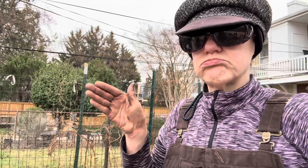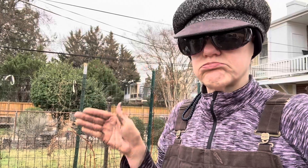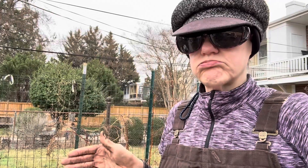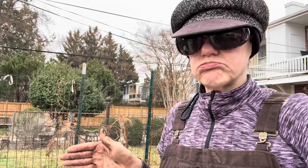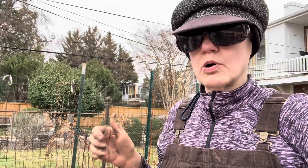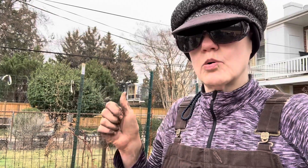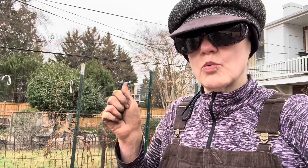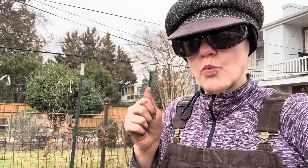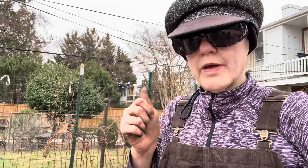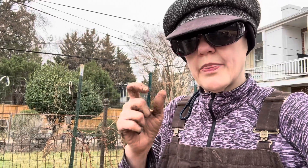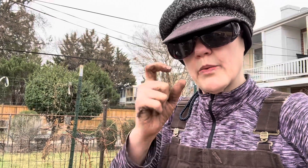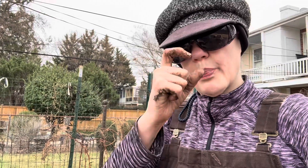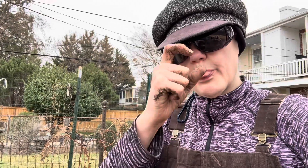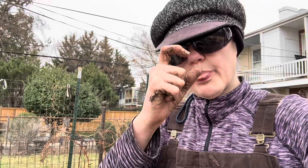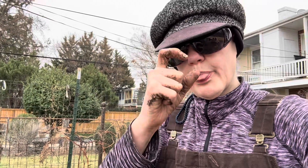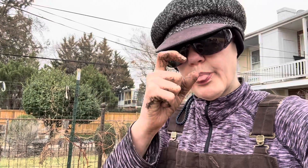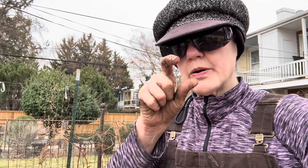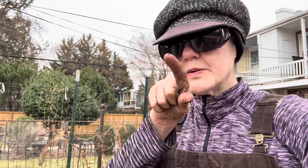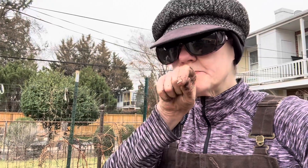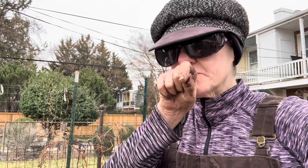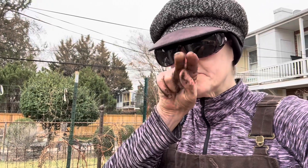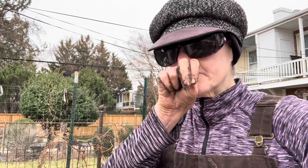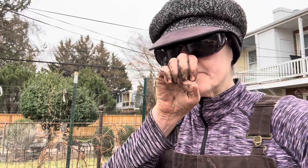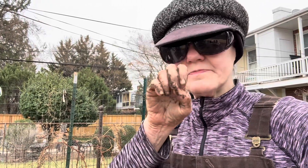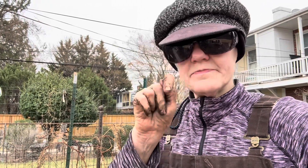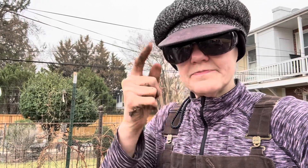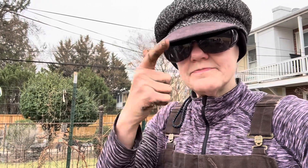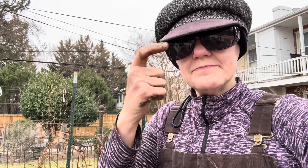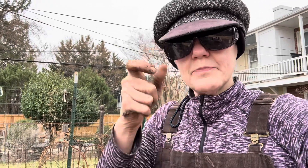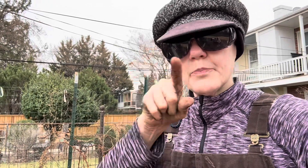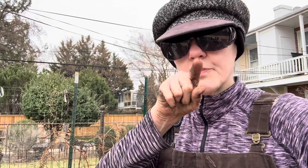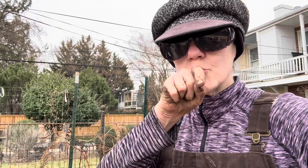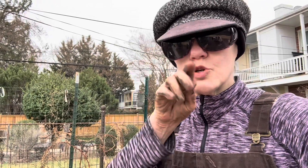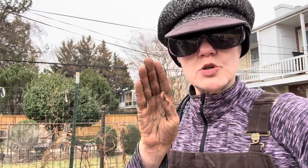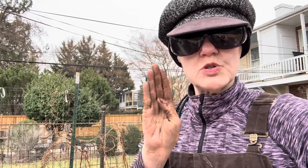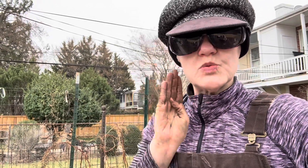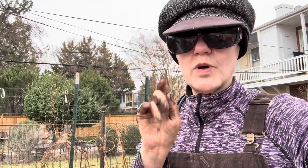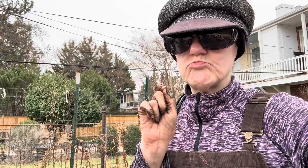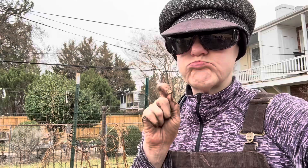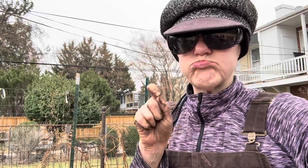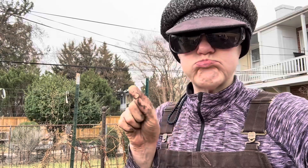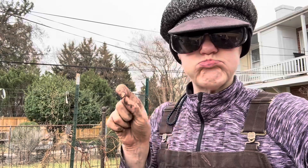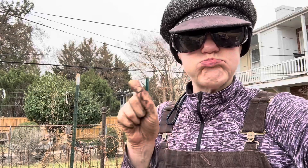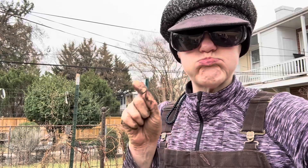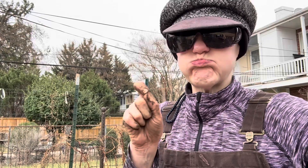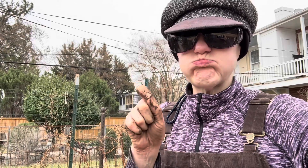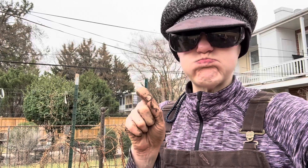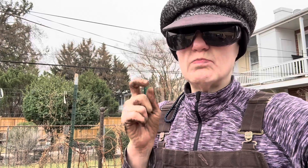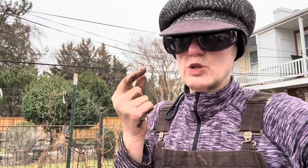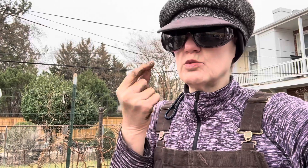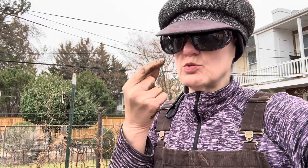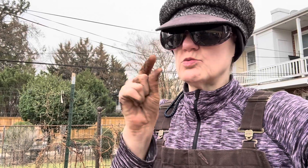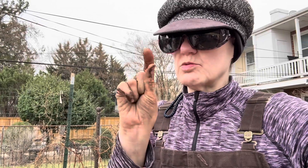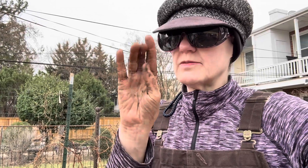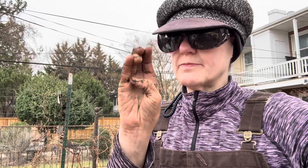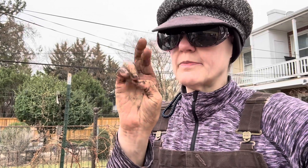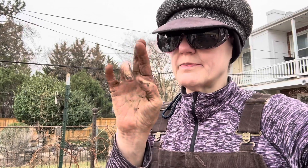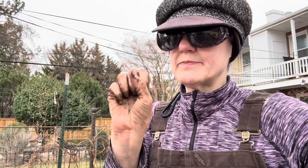I will cover it with bird netting to protect it from the birds, because they'll pick it clean even when the